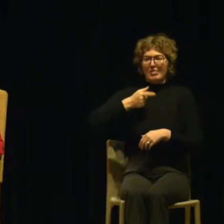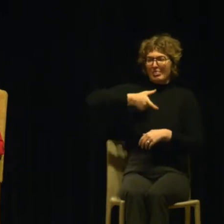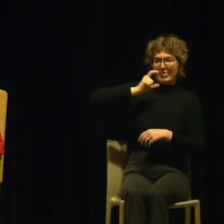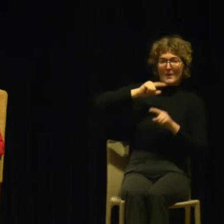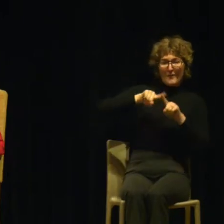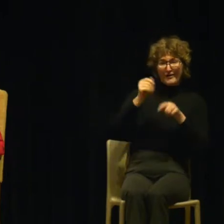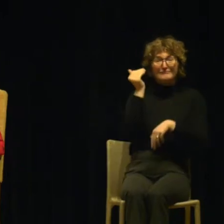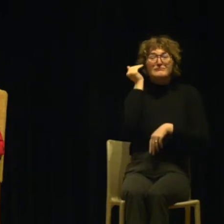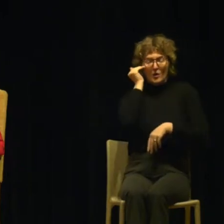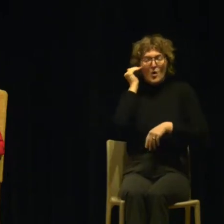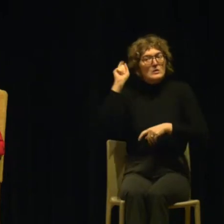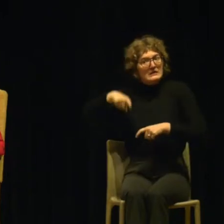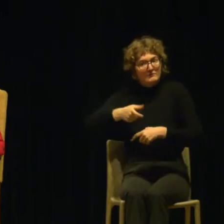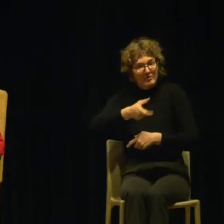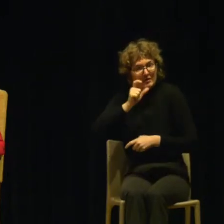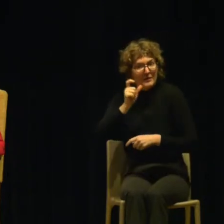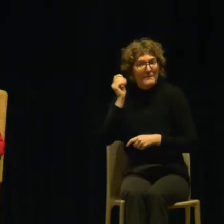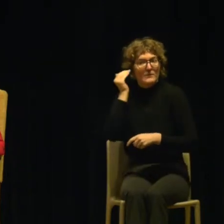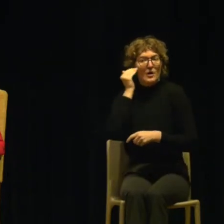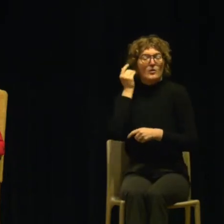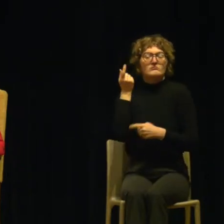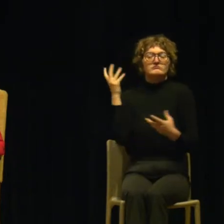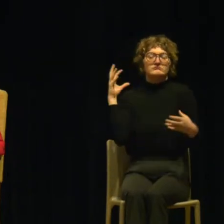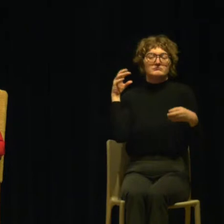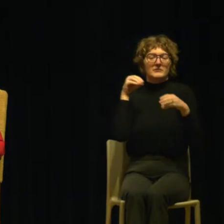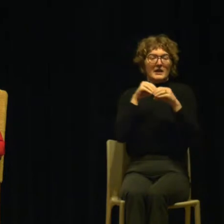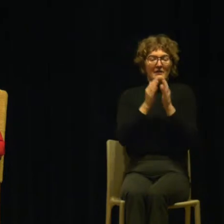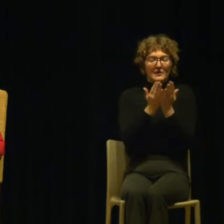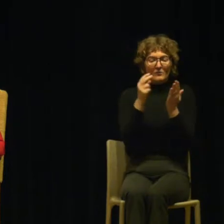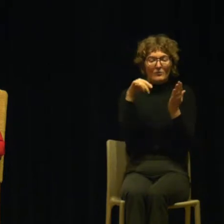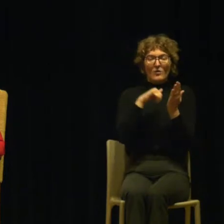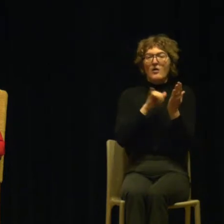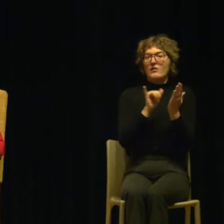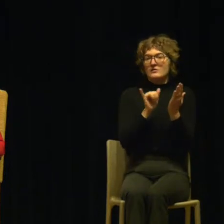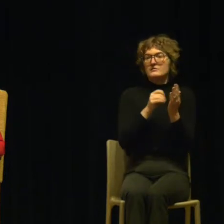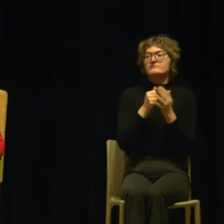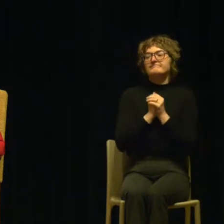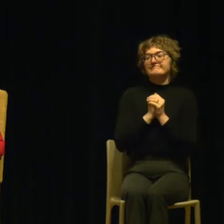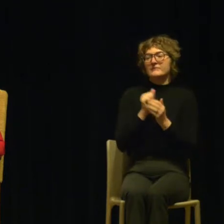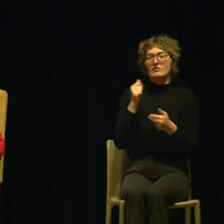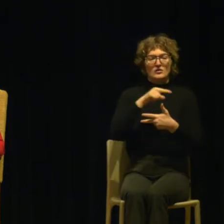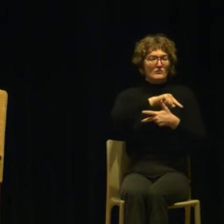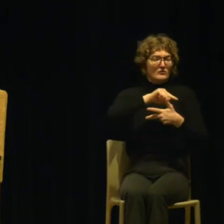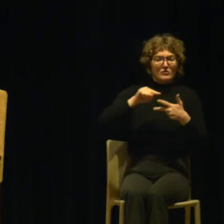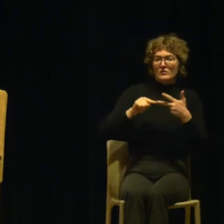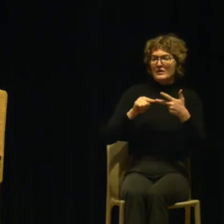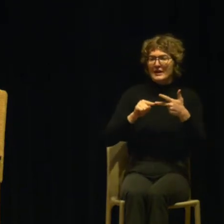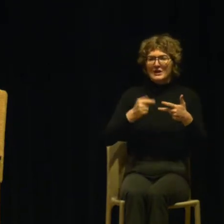knew you needed to take it. And so you want to factor that into, okay, so you're saying that those three things